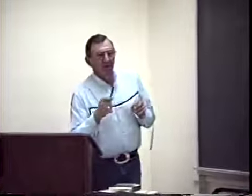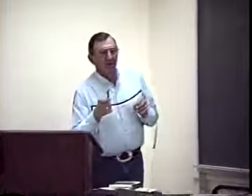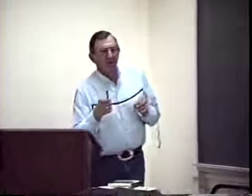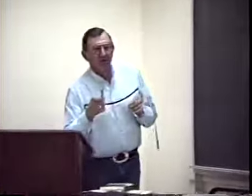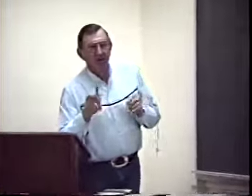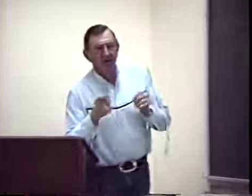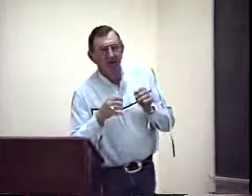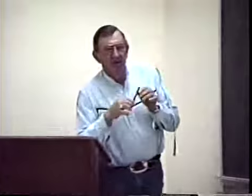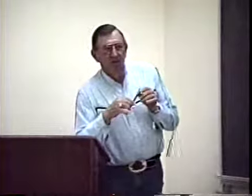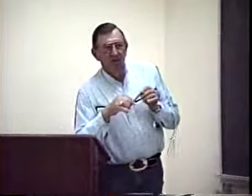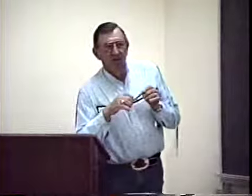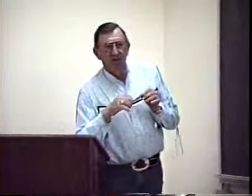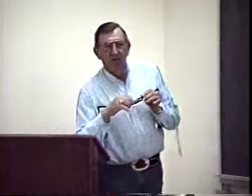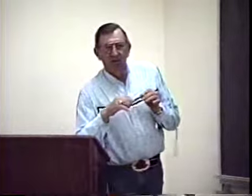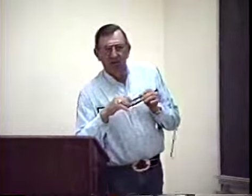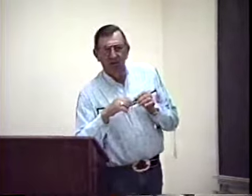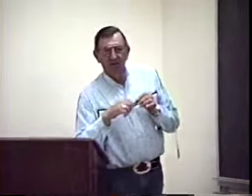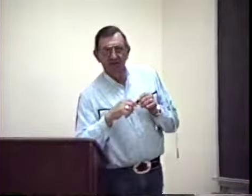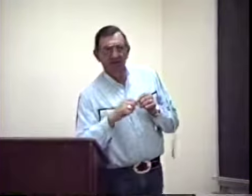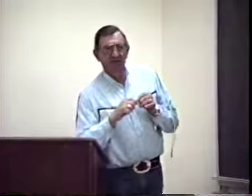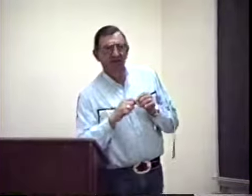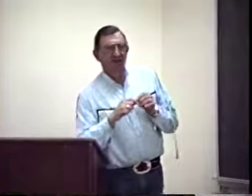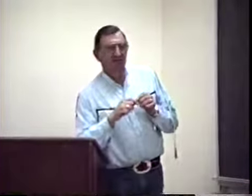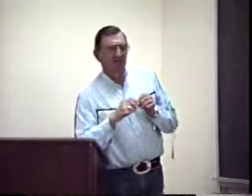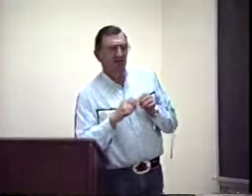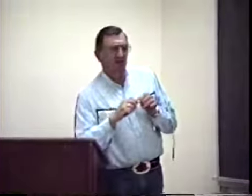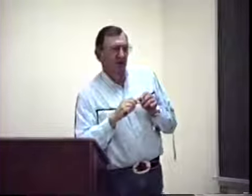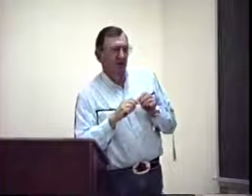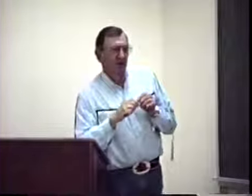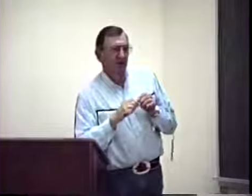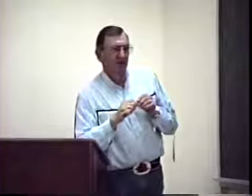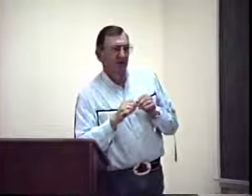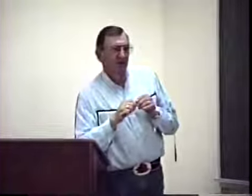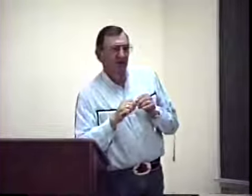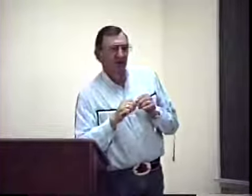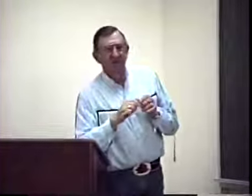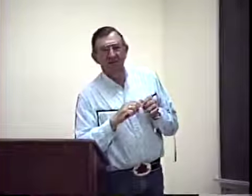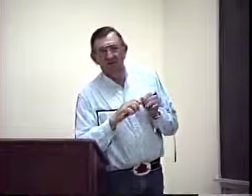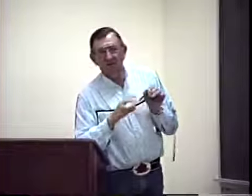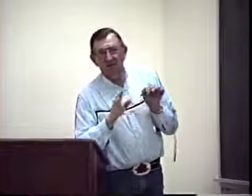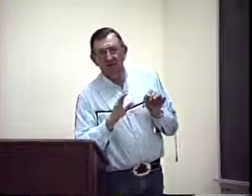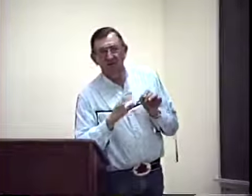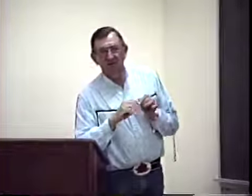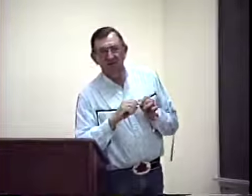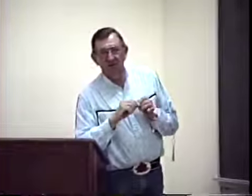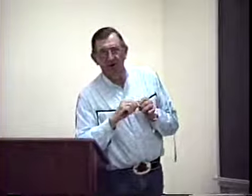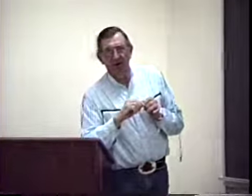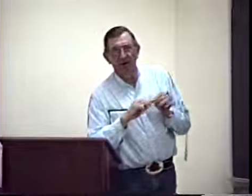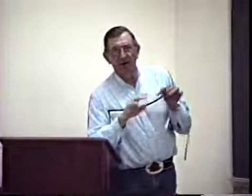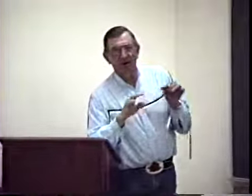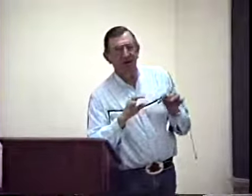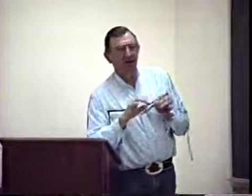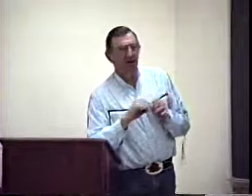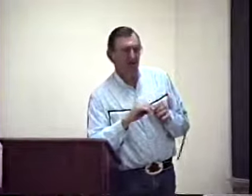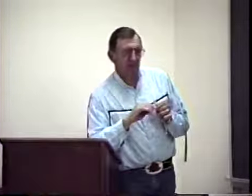along with Chan's story. This just goes along to show you how easy it is to be